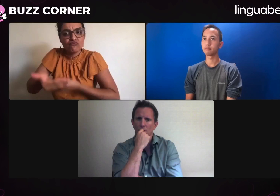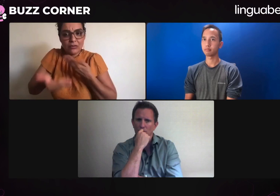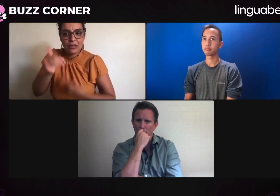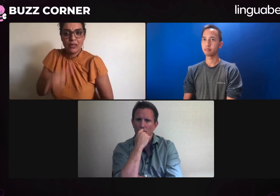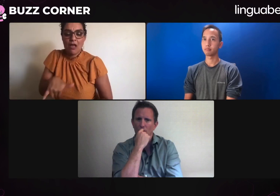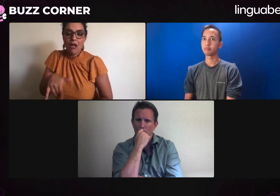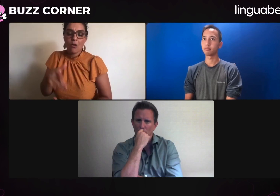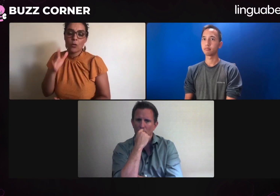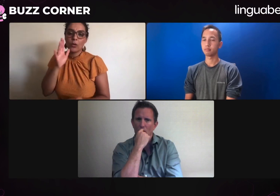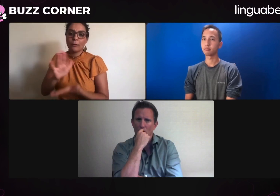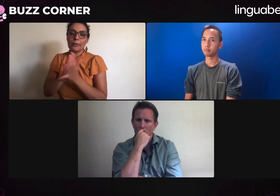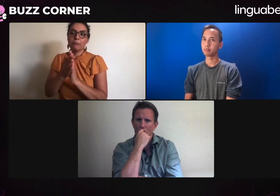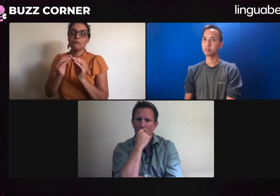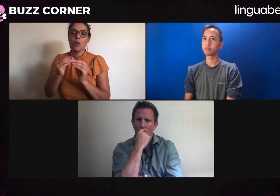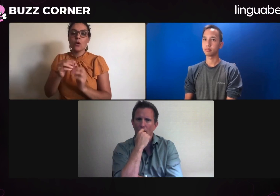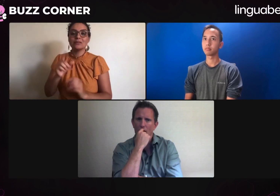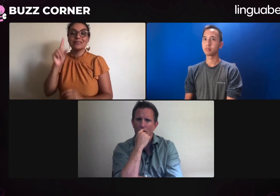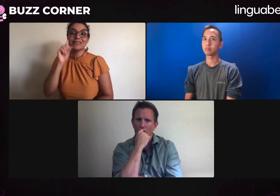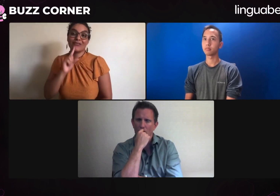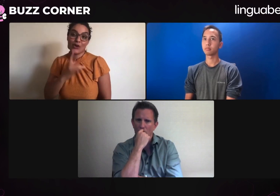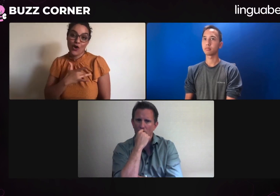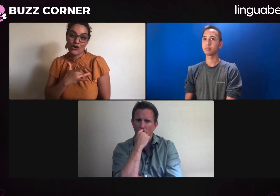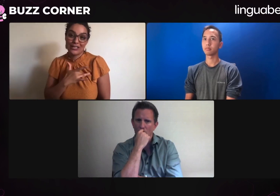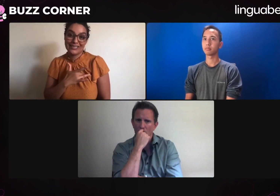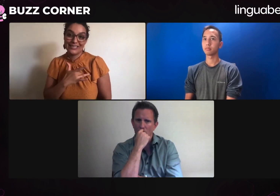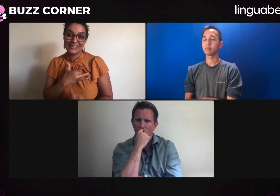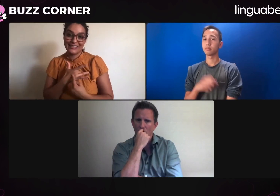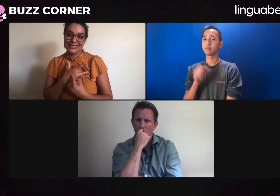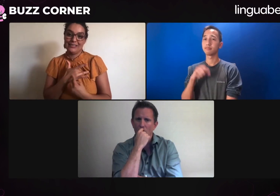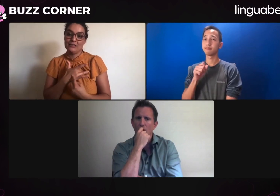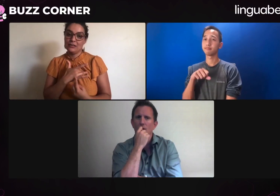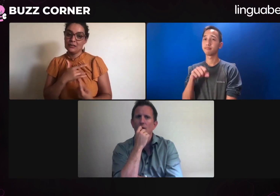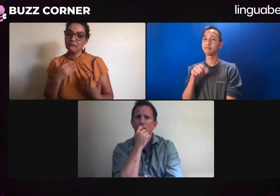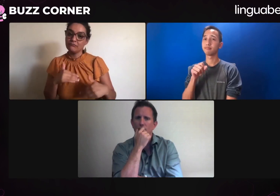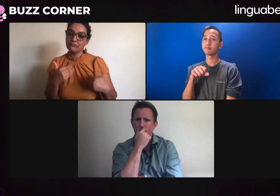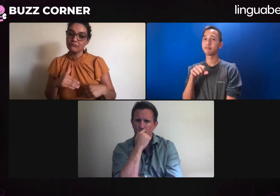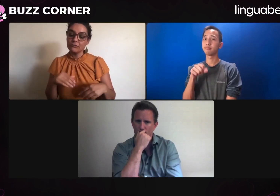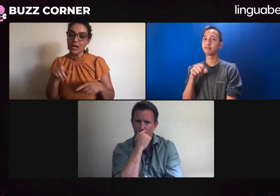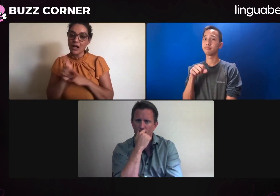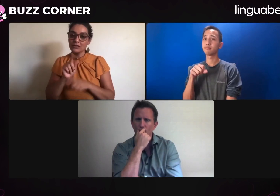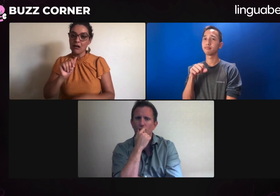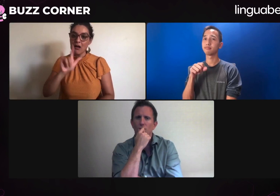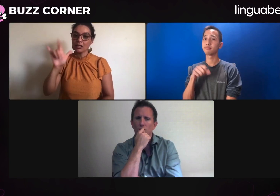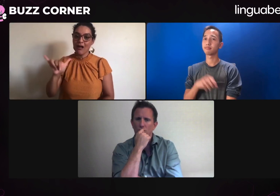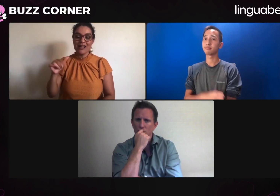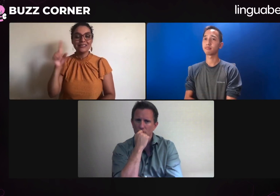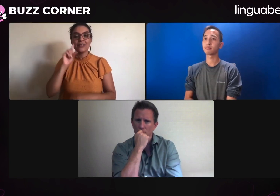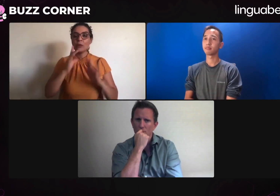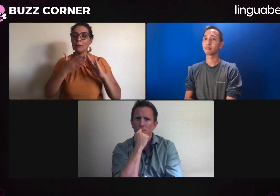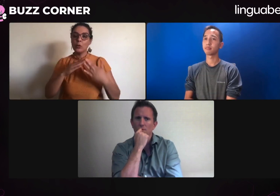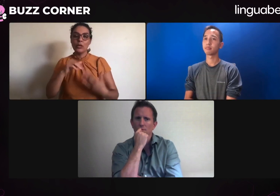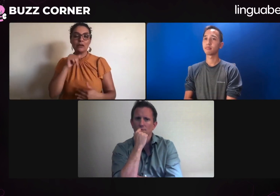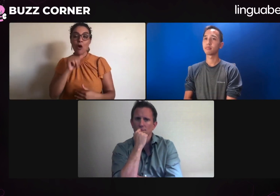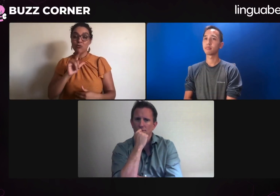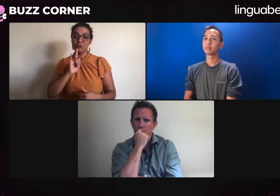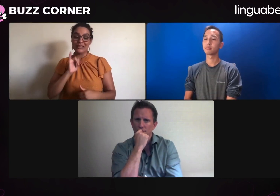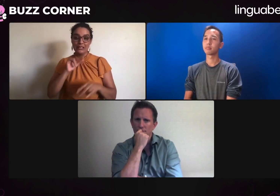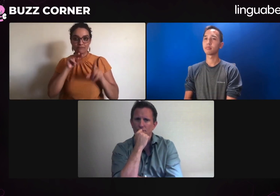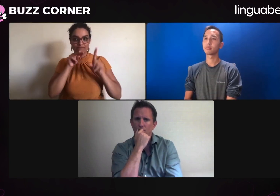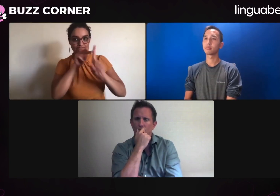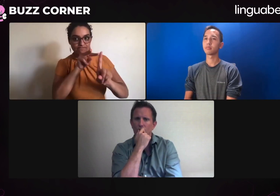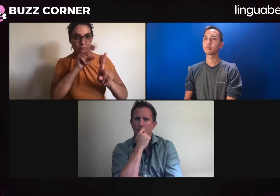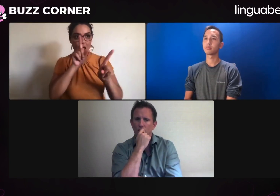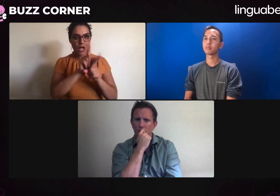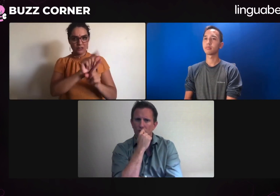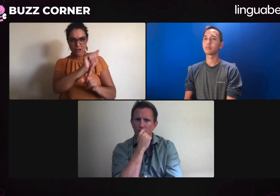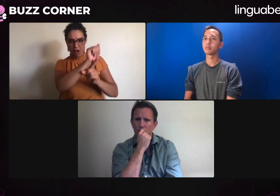of the deaf, as an ally, go through the process together and go back to being someone with a deaf heart. I believe that's